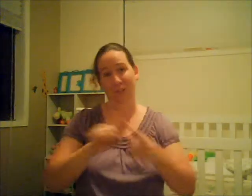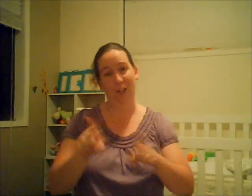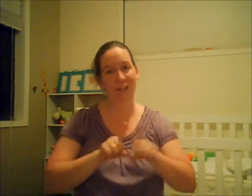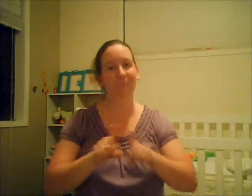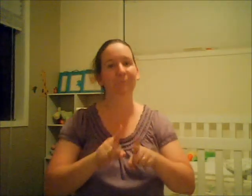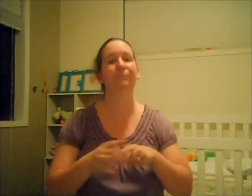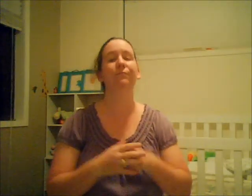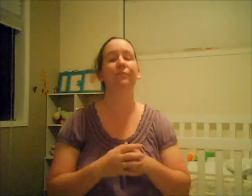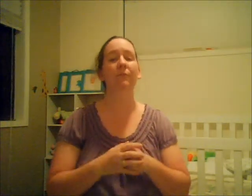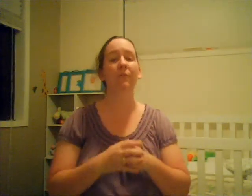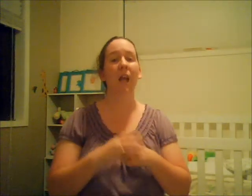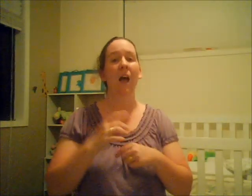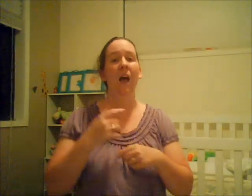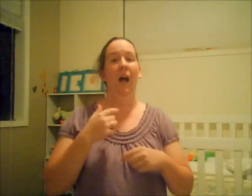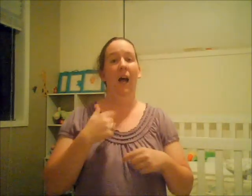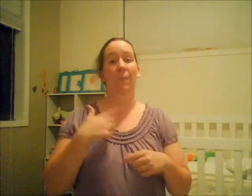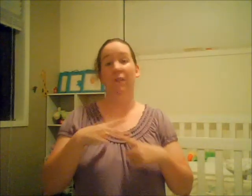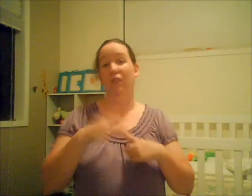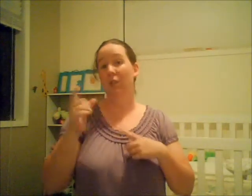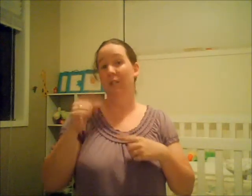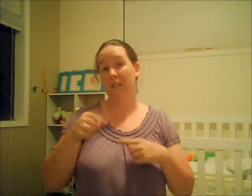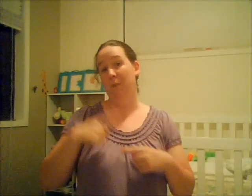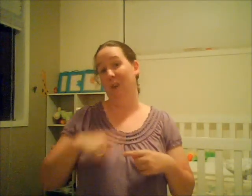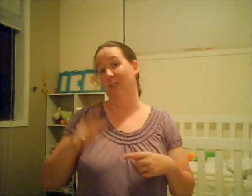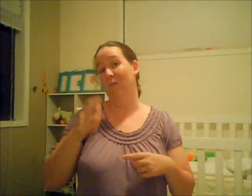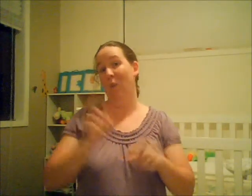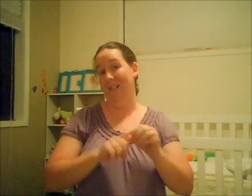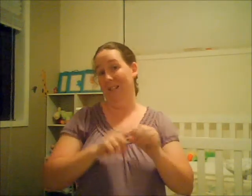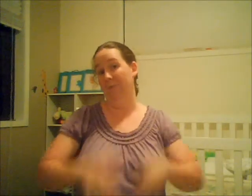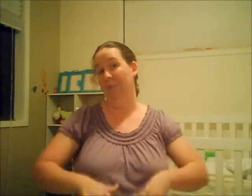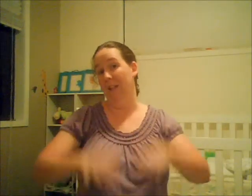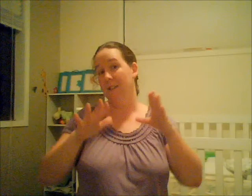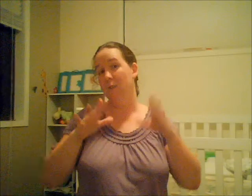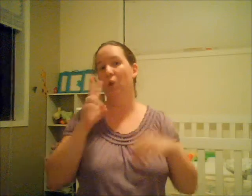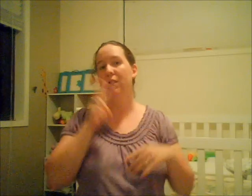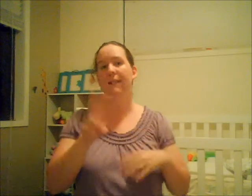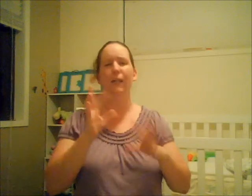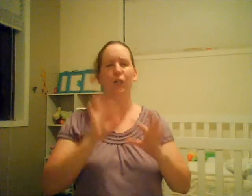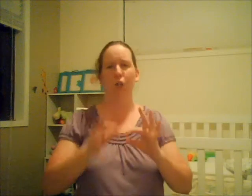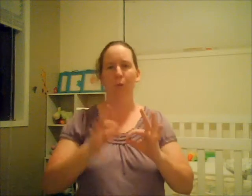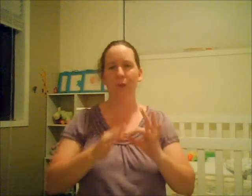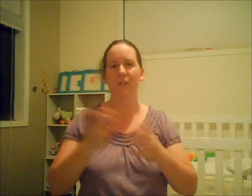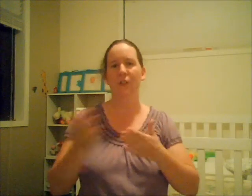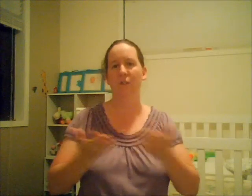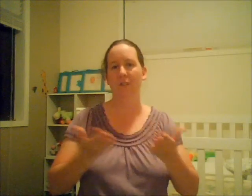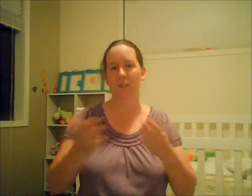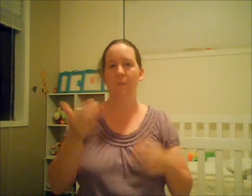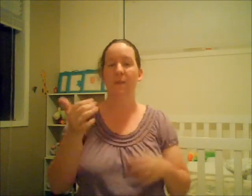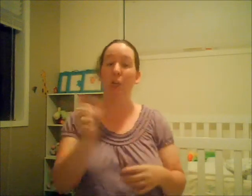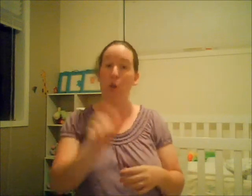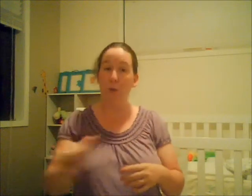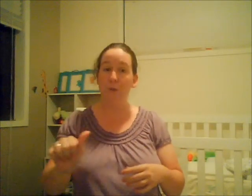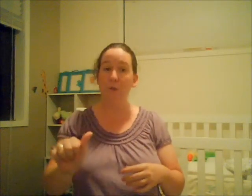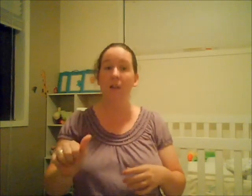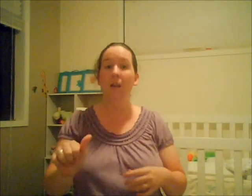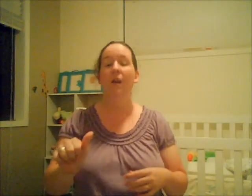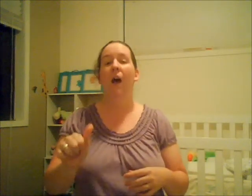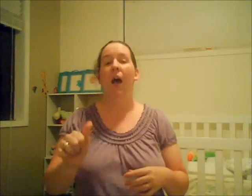learning. I've chosen this because of the Queensland floods, watching the interpreter services being used